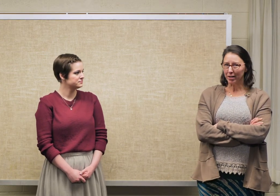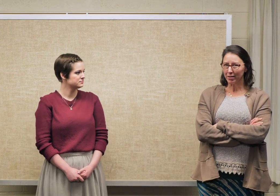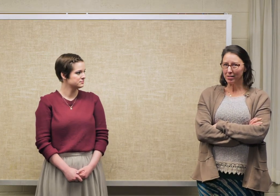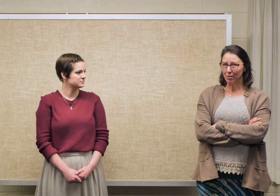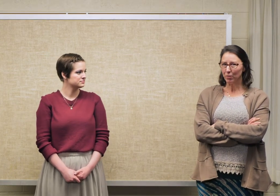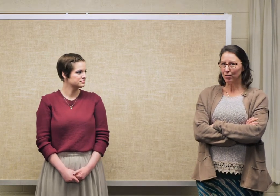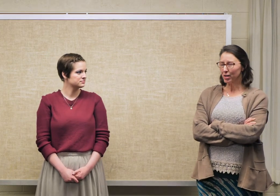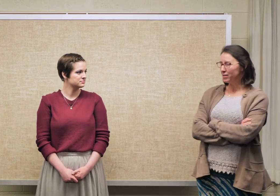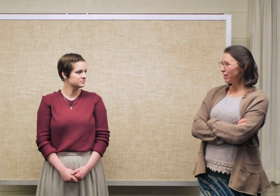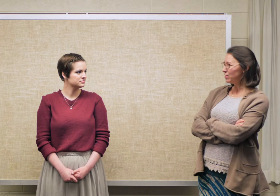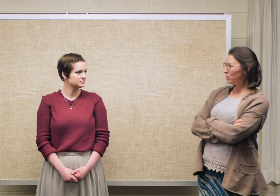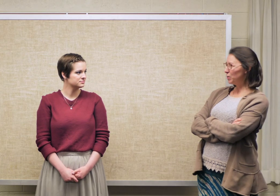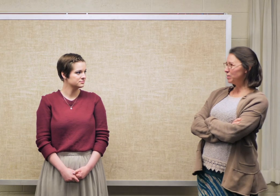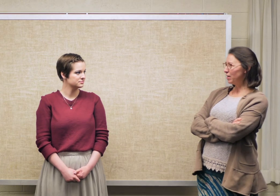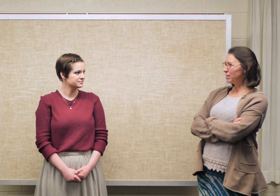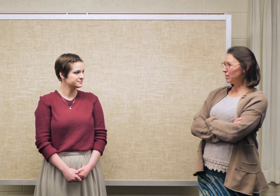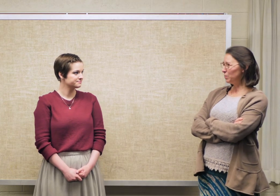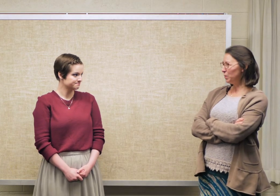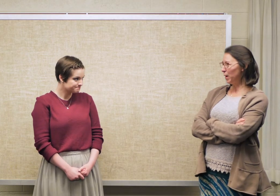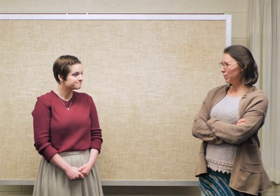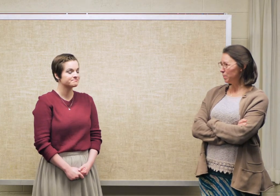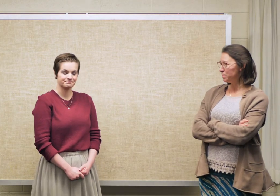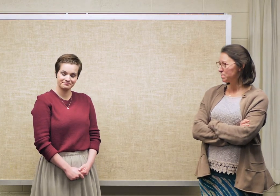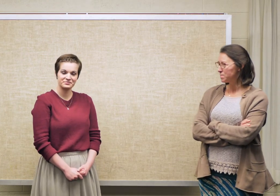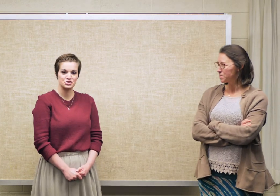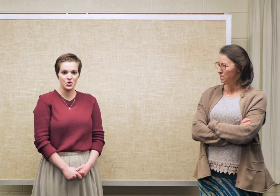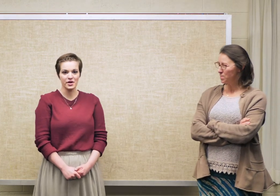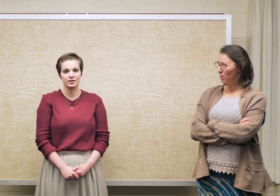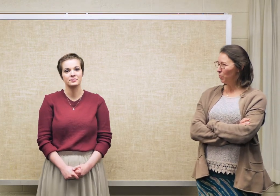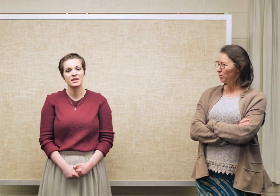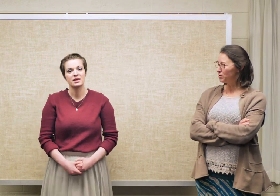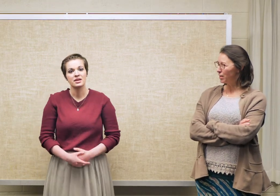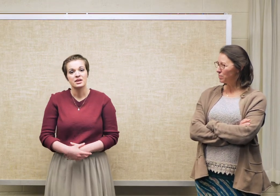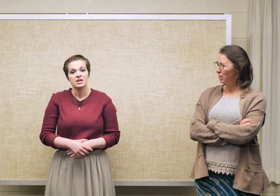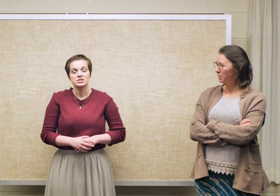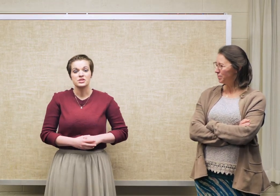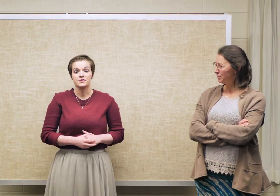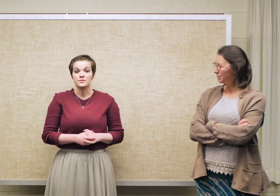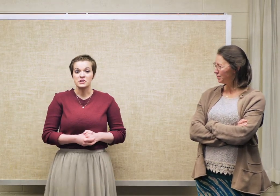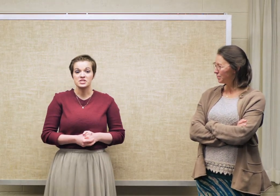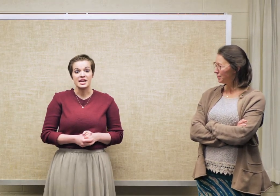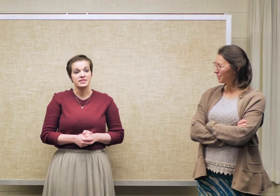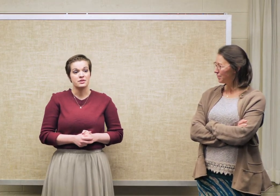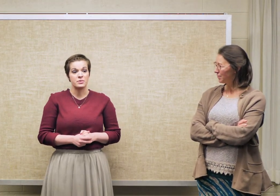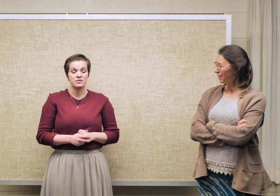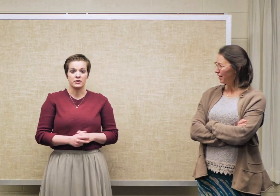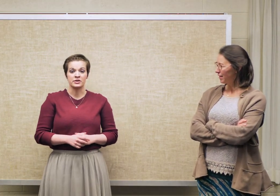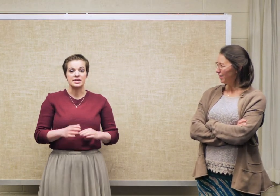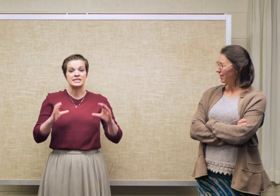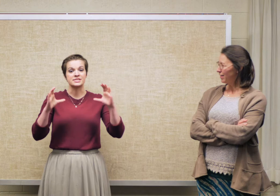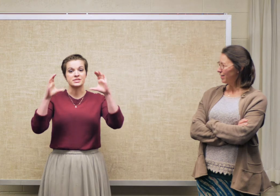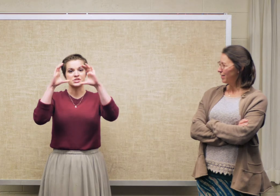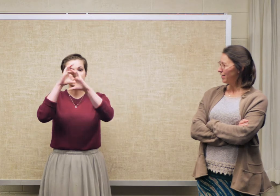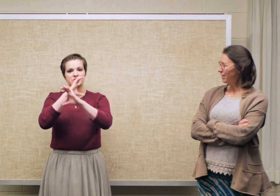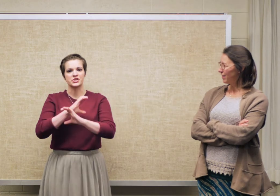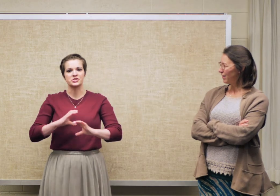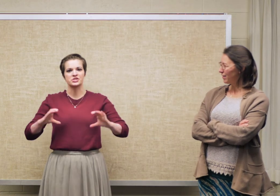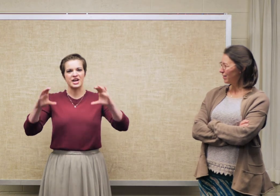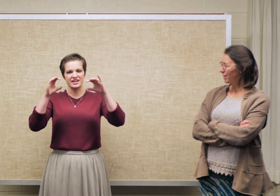Recognize some of those signs. Kelsey, do you want to tell us a little bit about what those signs mean? So the first sign that we learn is search. Kind of